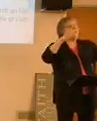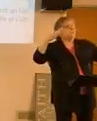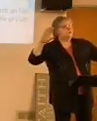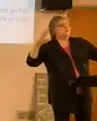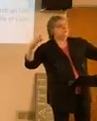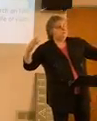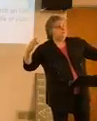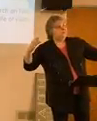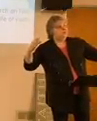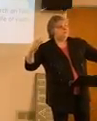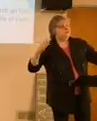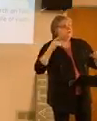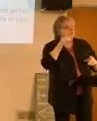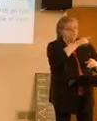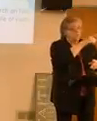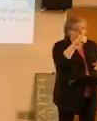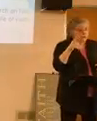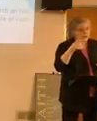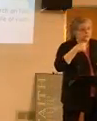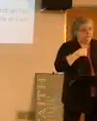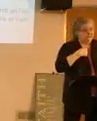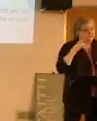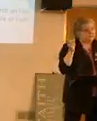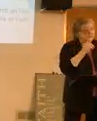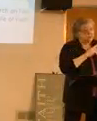ready? Let's stop here and pray.